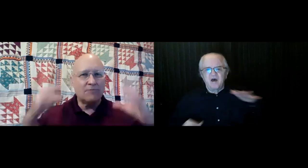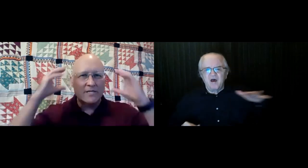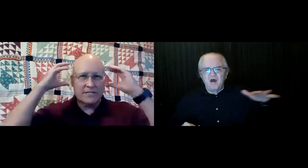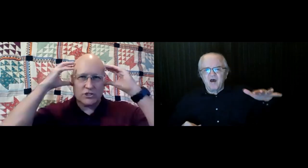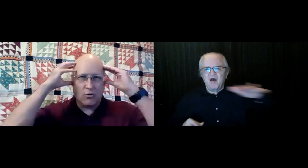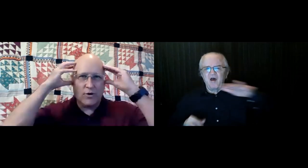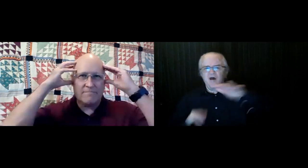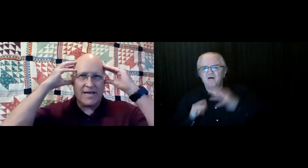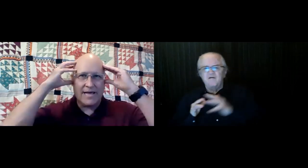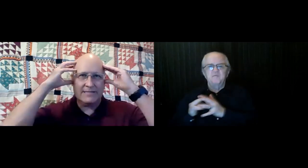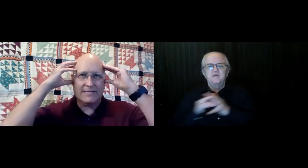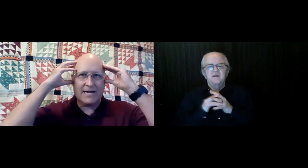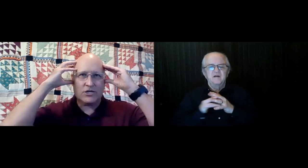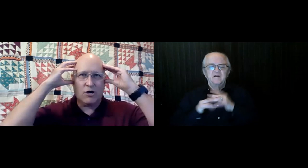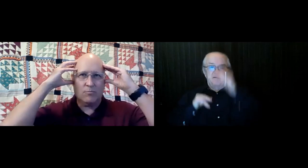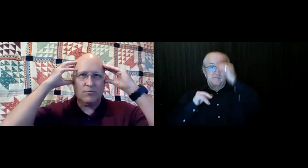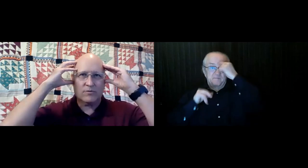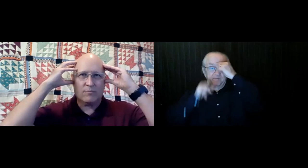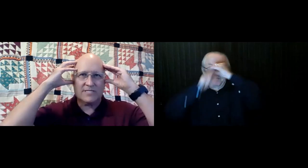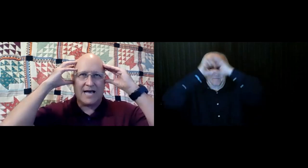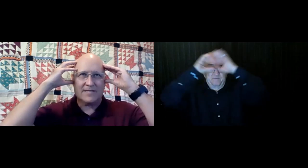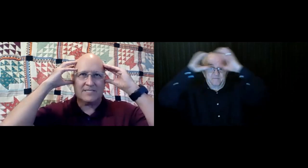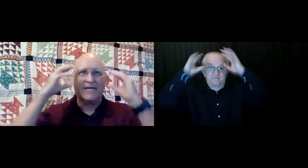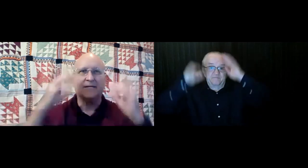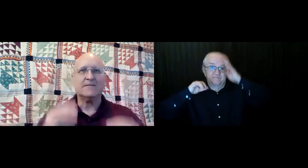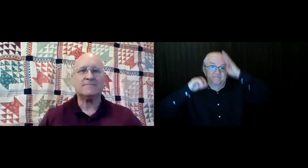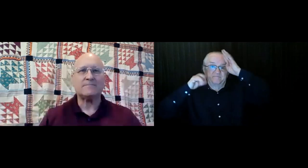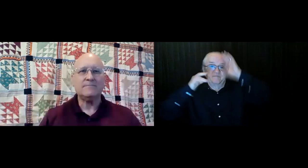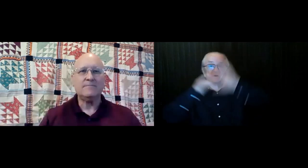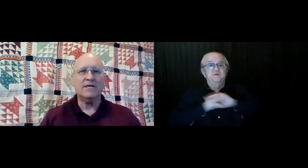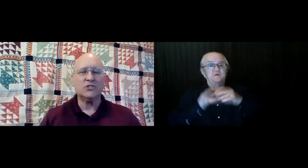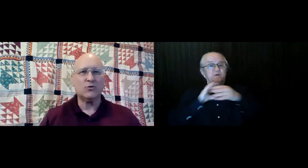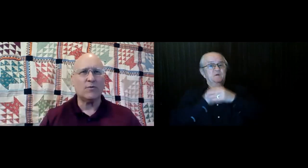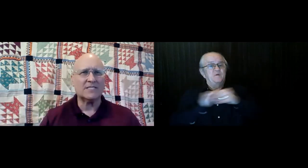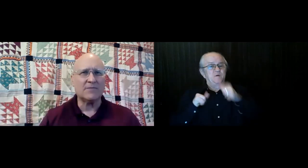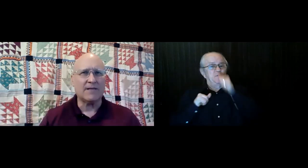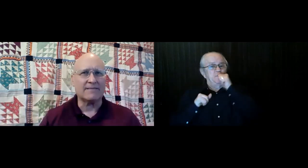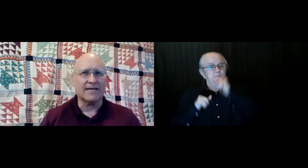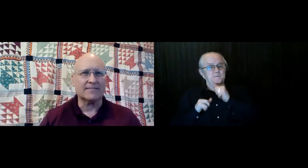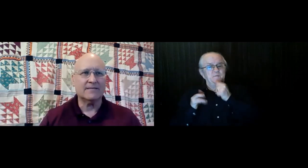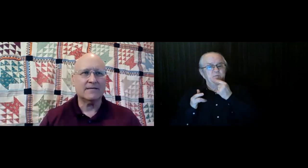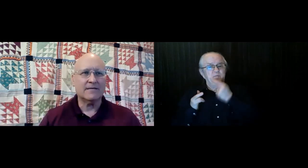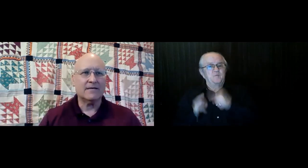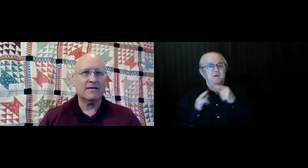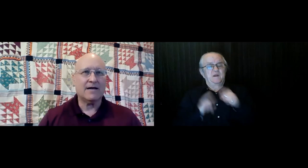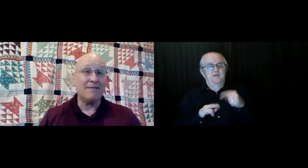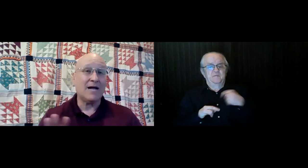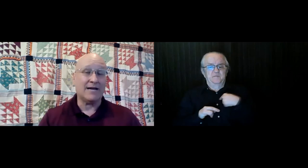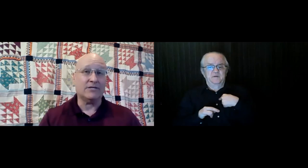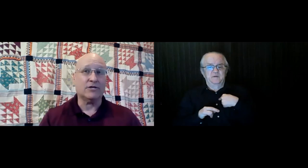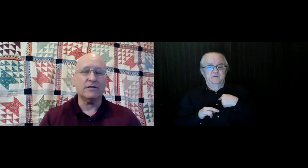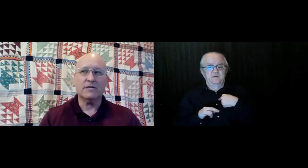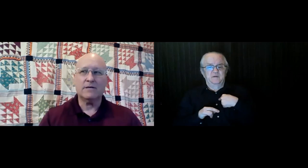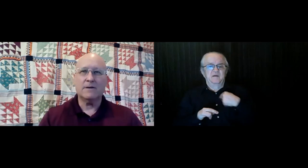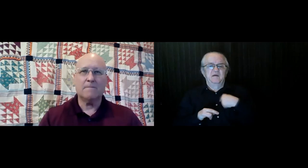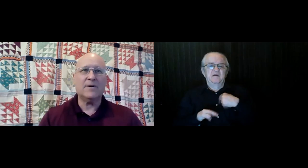I had written a little story in my head to kind of cope with what was happening to me. And the story went something like this. I'm not any